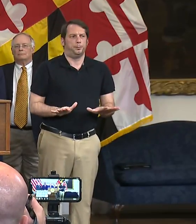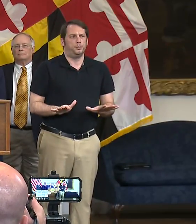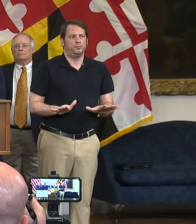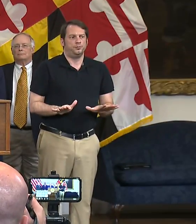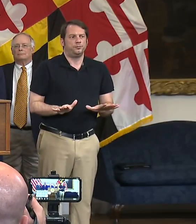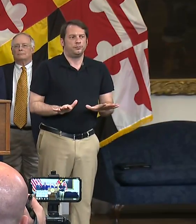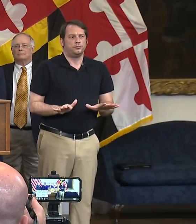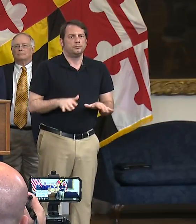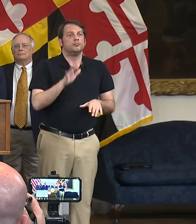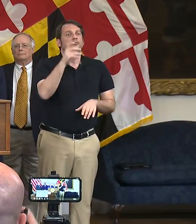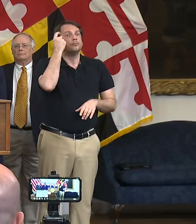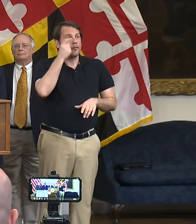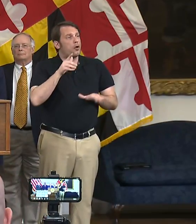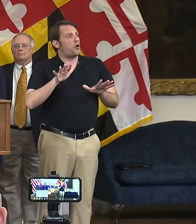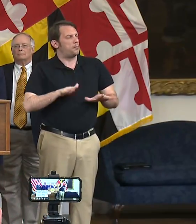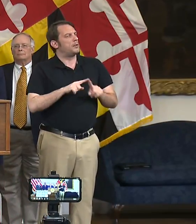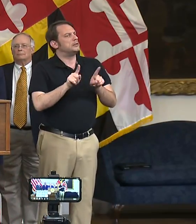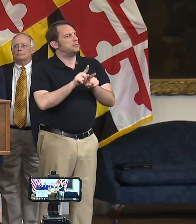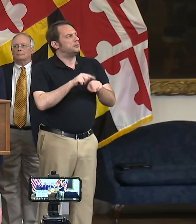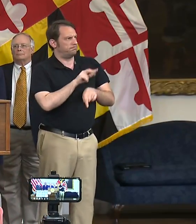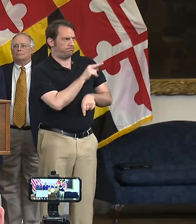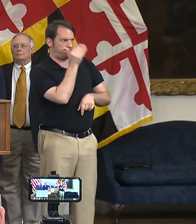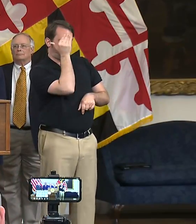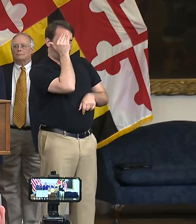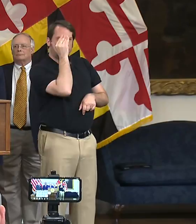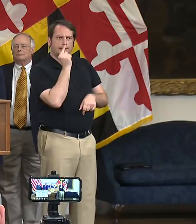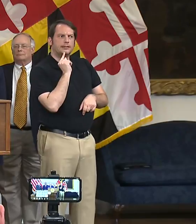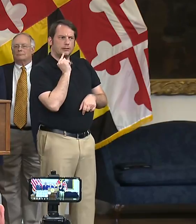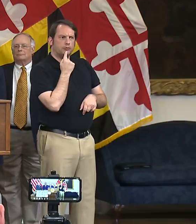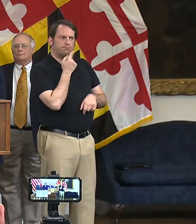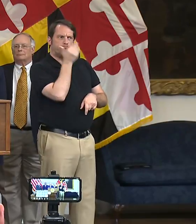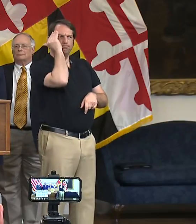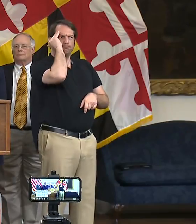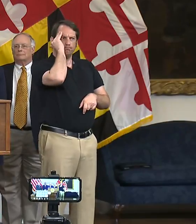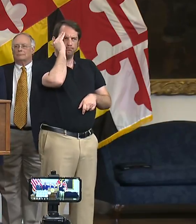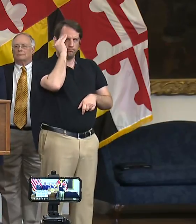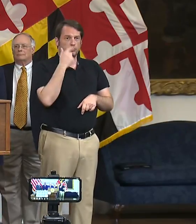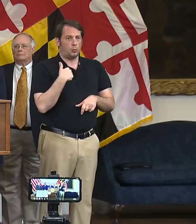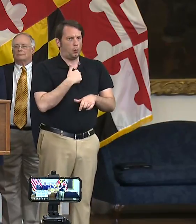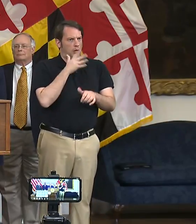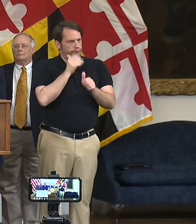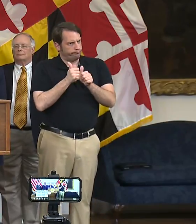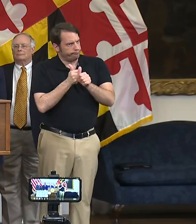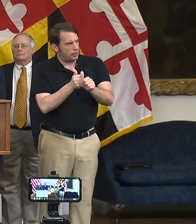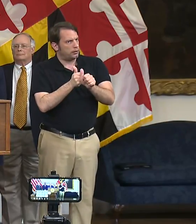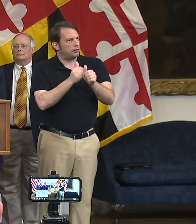informed. We'd also encourage you to visit